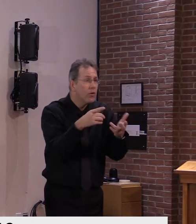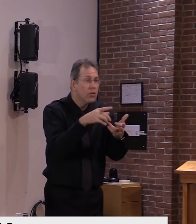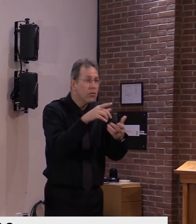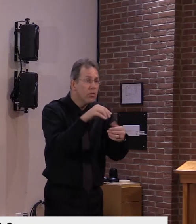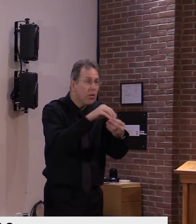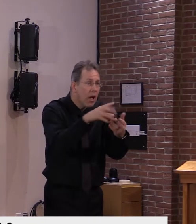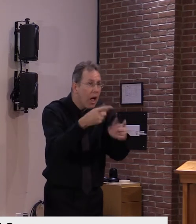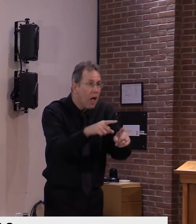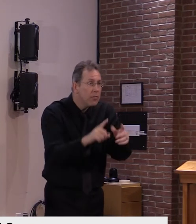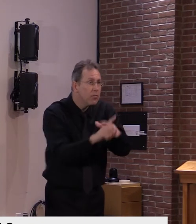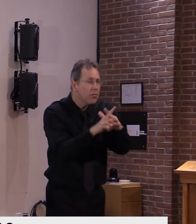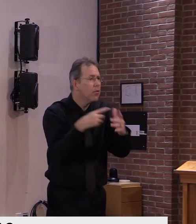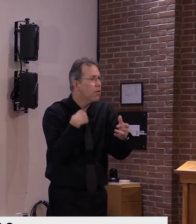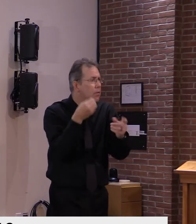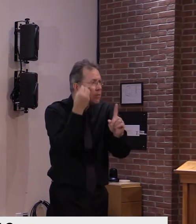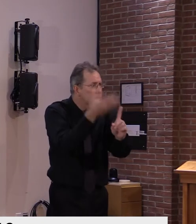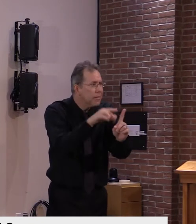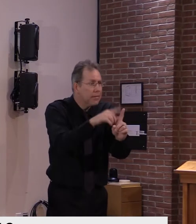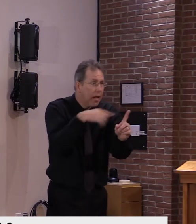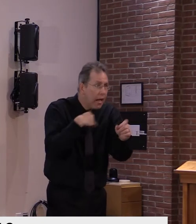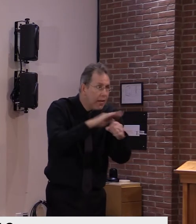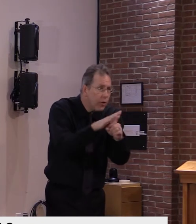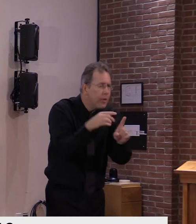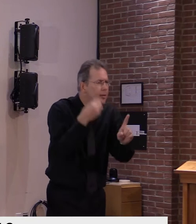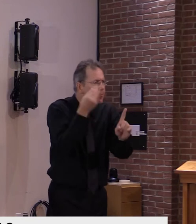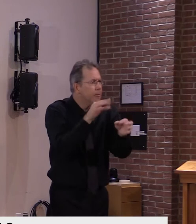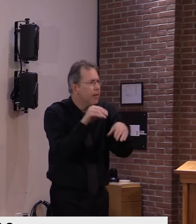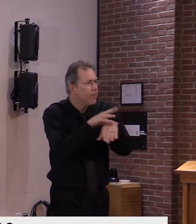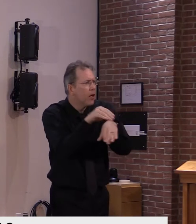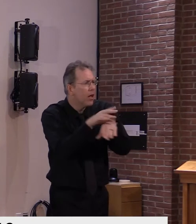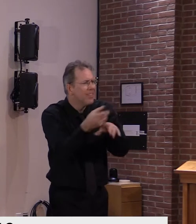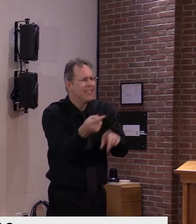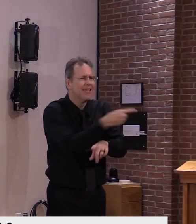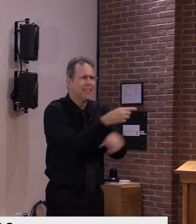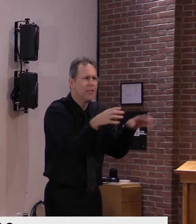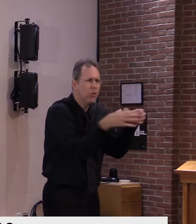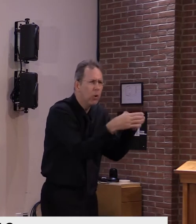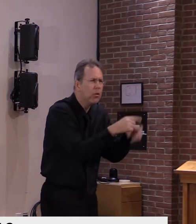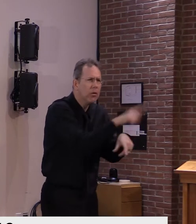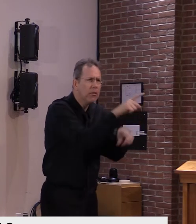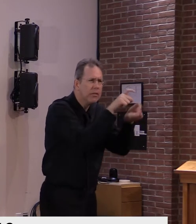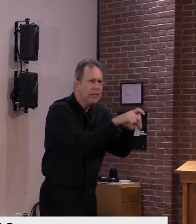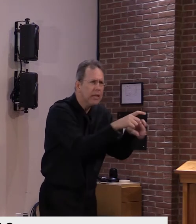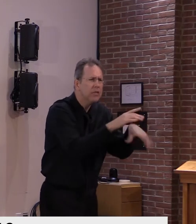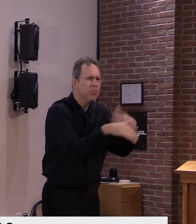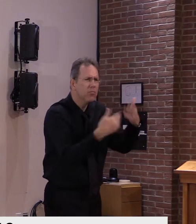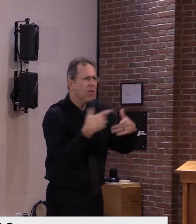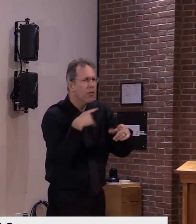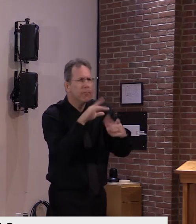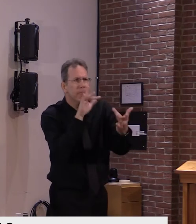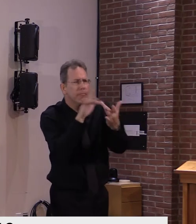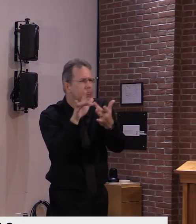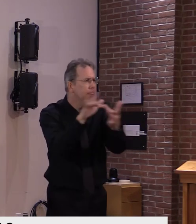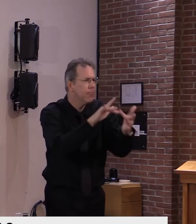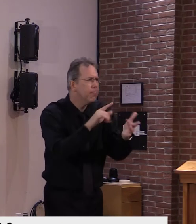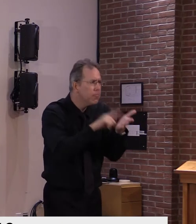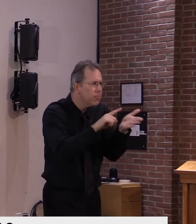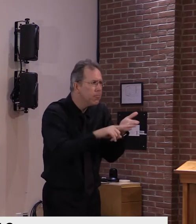Fortunately, it's almost never resulted in more serious consequences within the school, which is great.